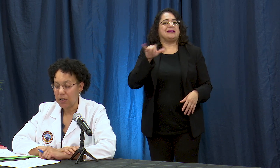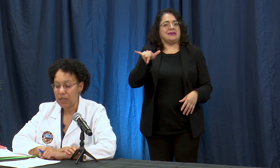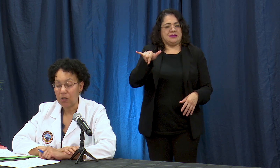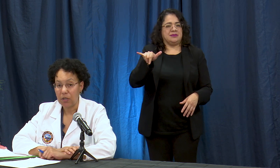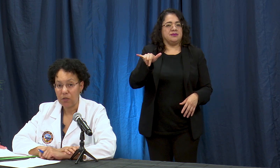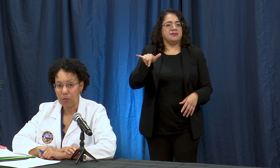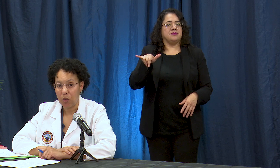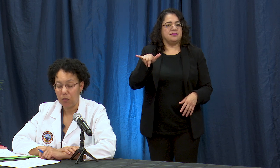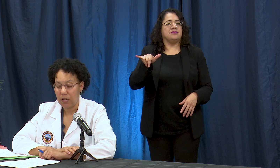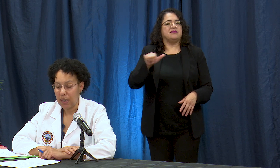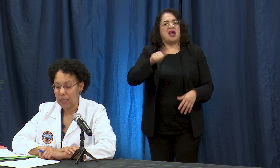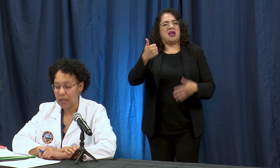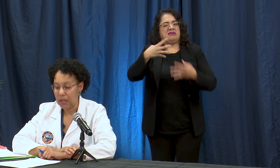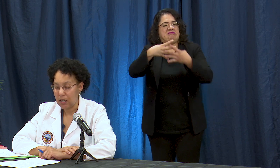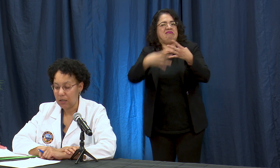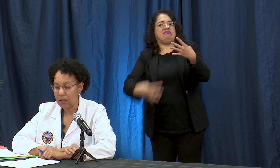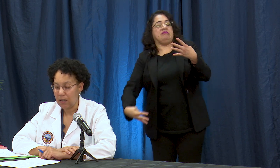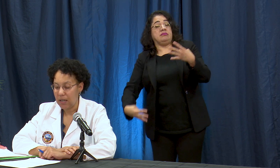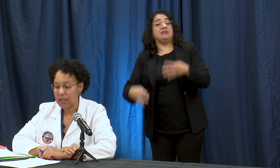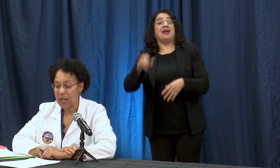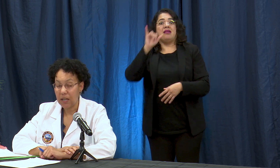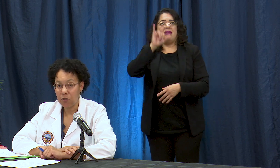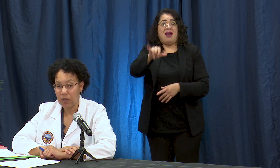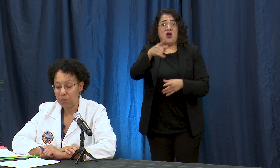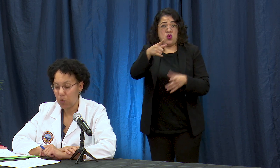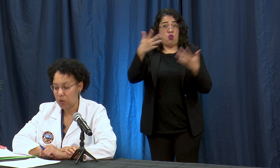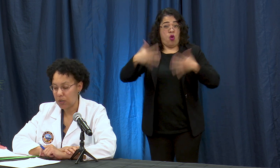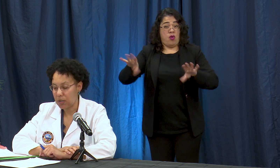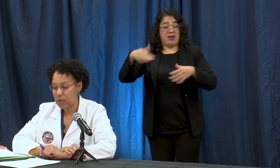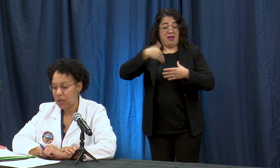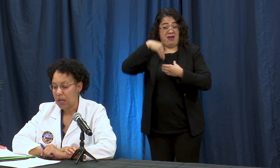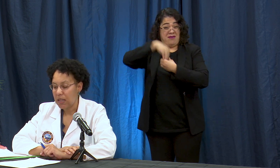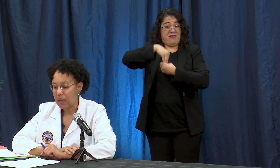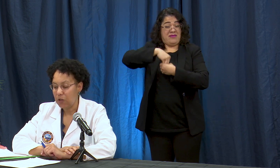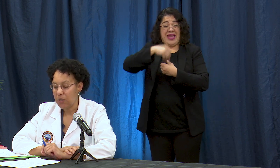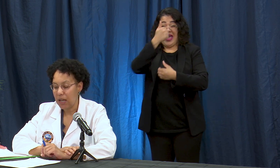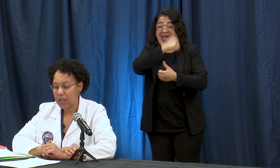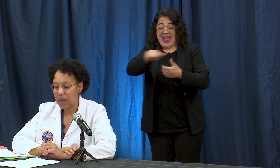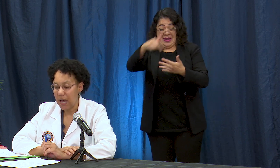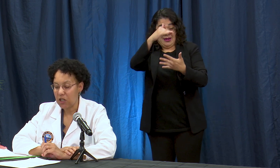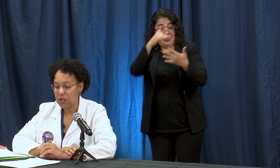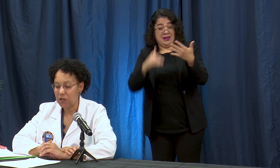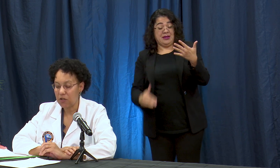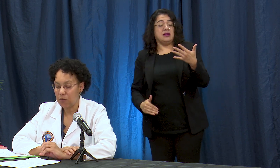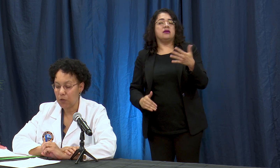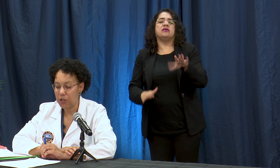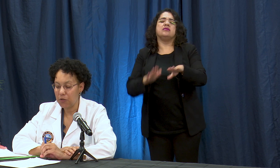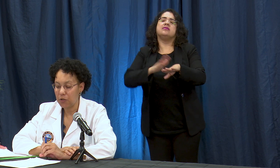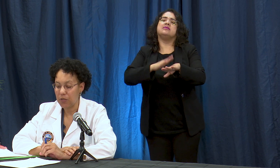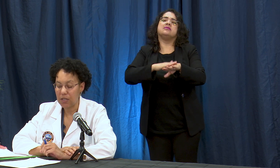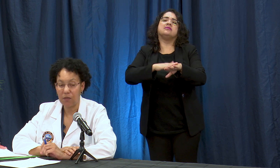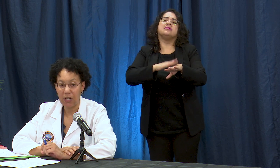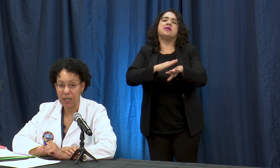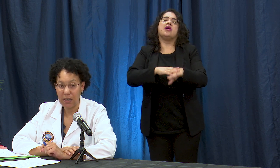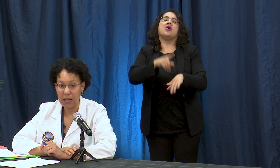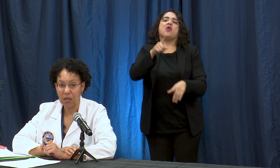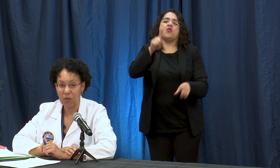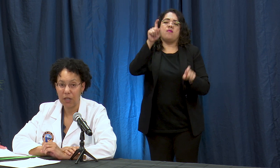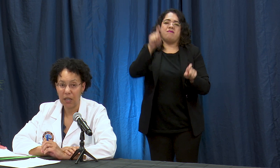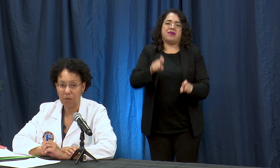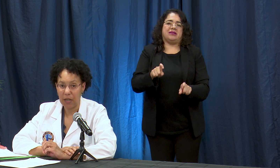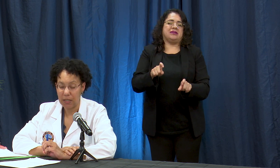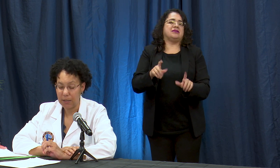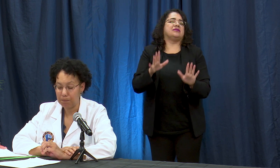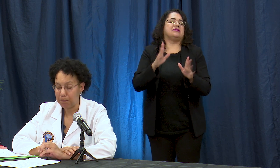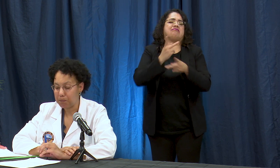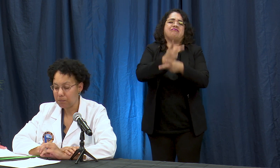for serious illness from COVID-19, it's extra important that you take the actions to reduce your risk of getting sick or